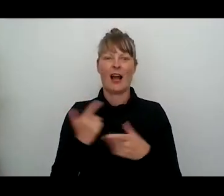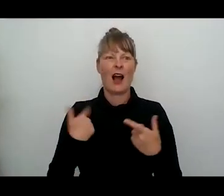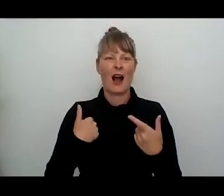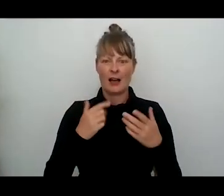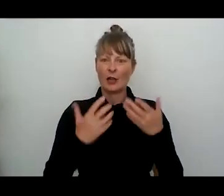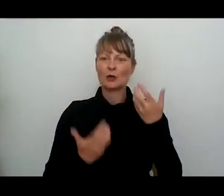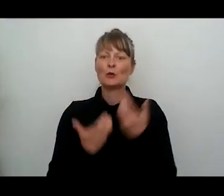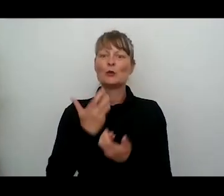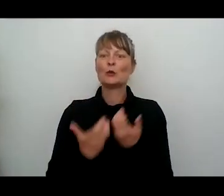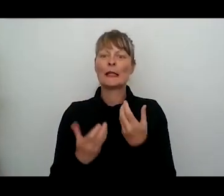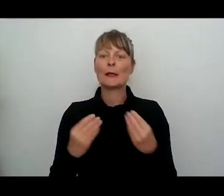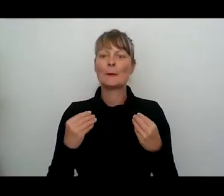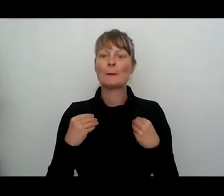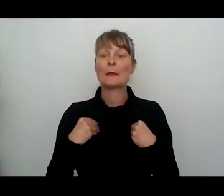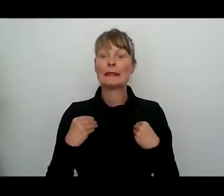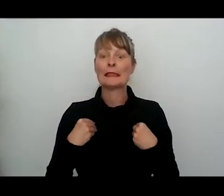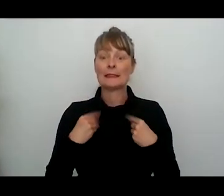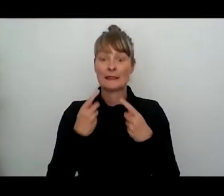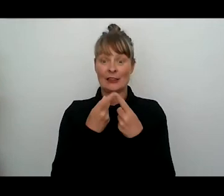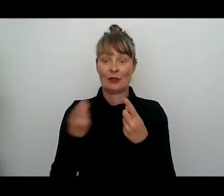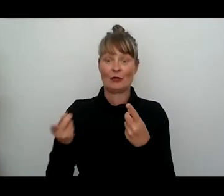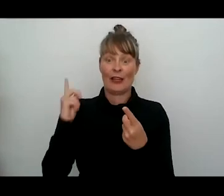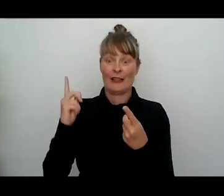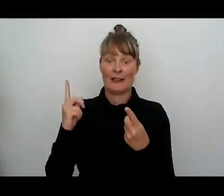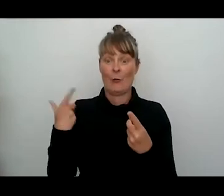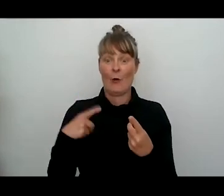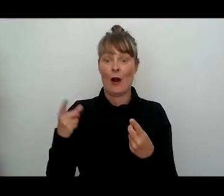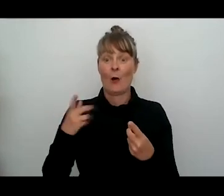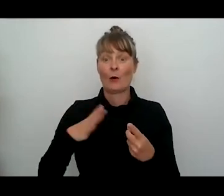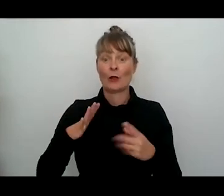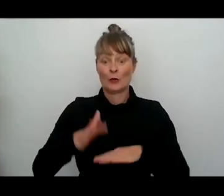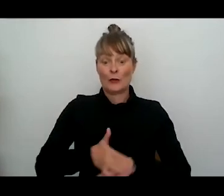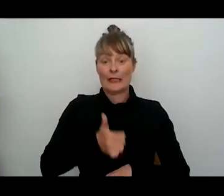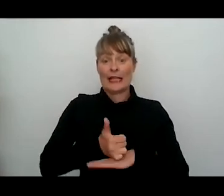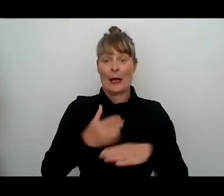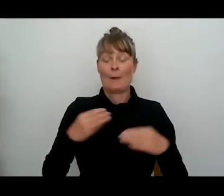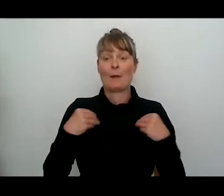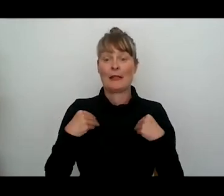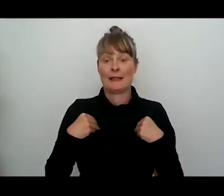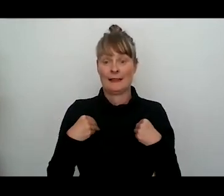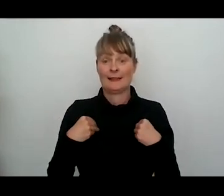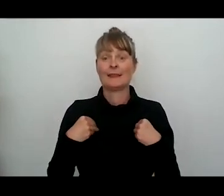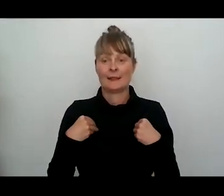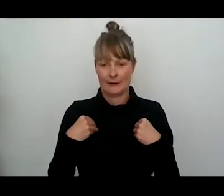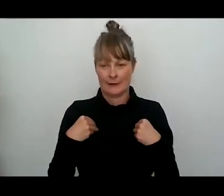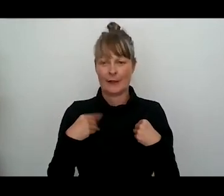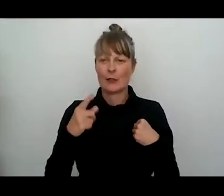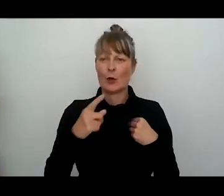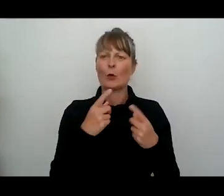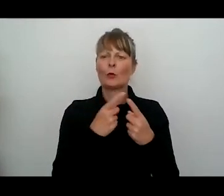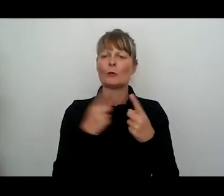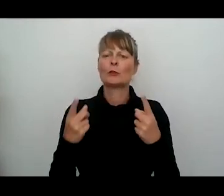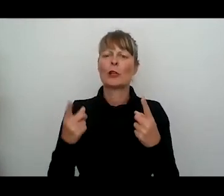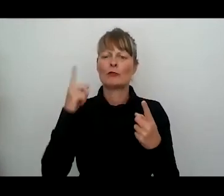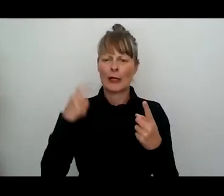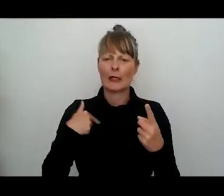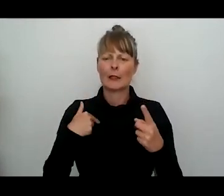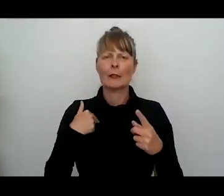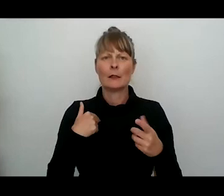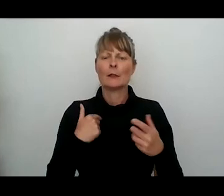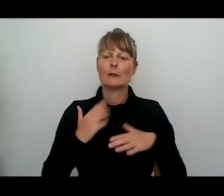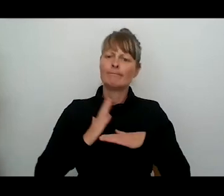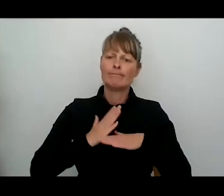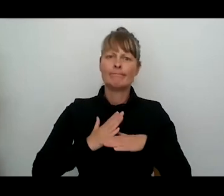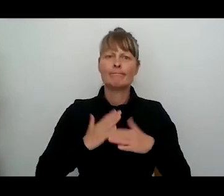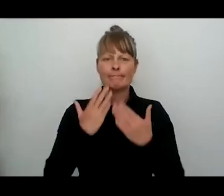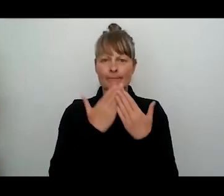wanted to start a business, and that's what I ended up doing. And towards the end of that degree, I actually had a big conversion, and I actually